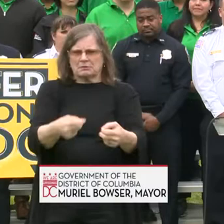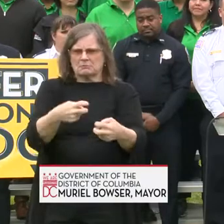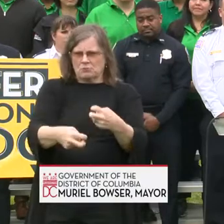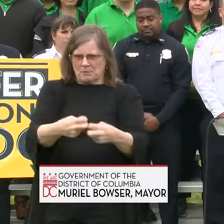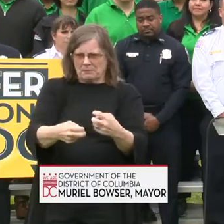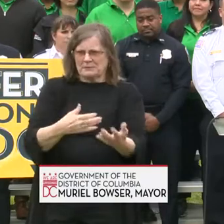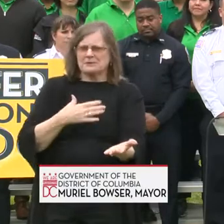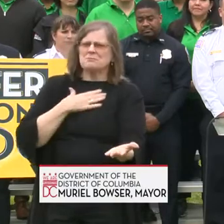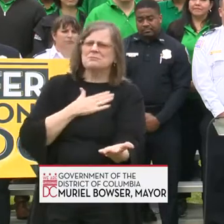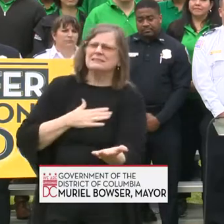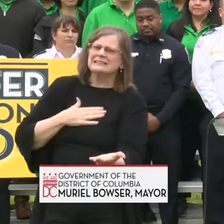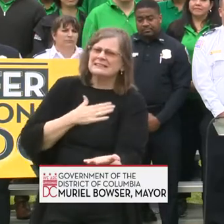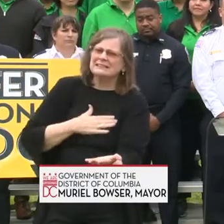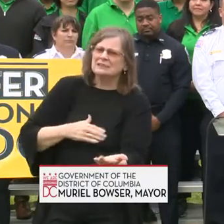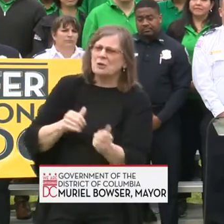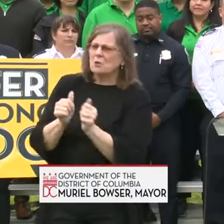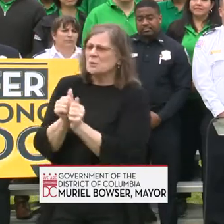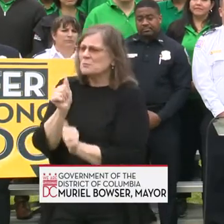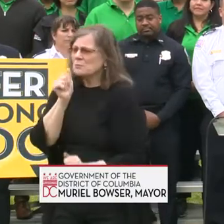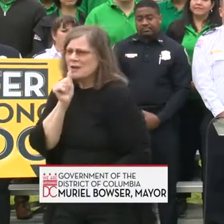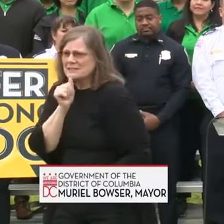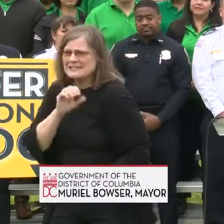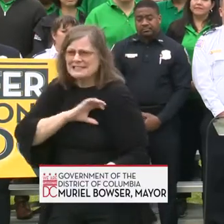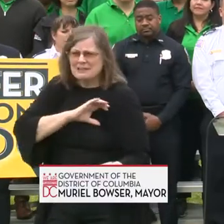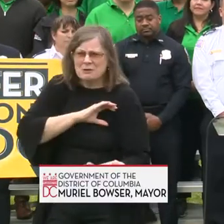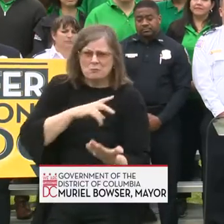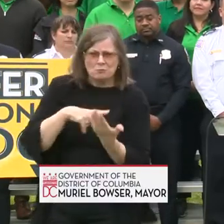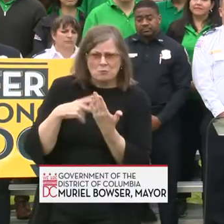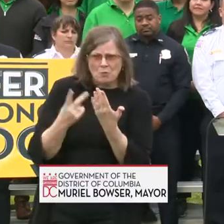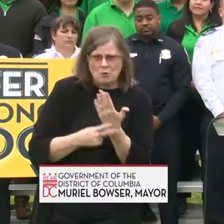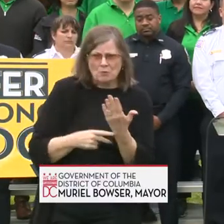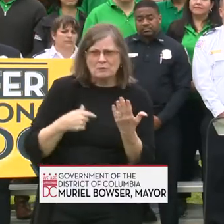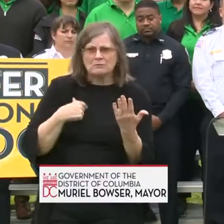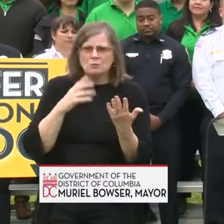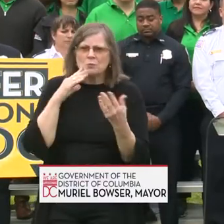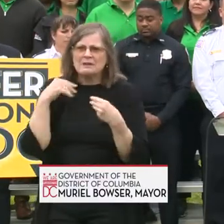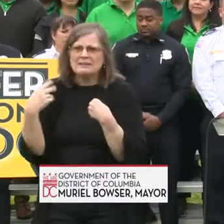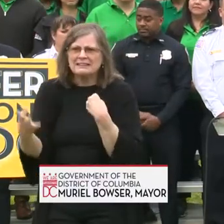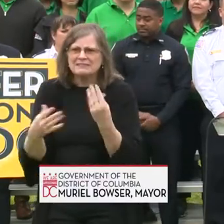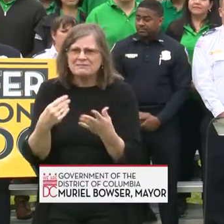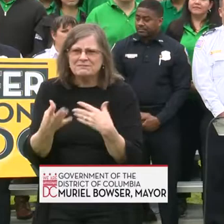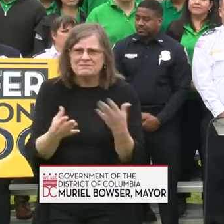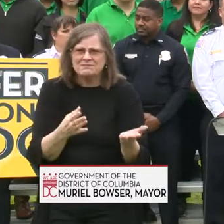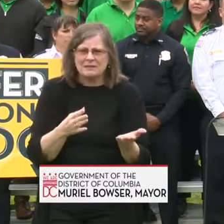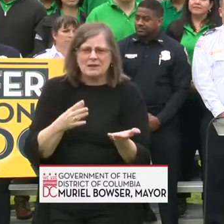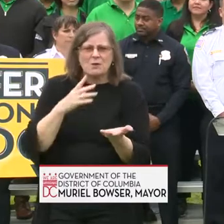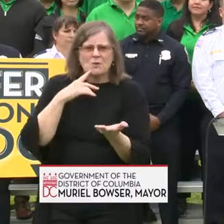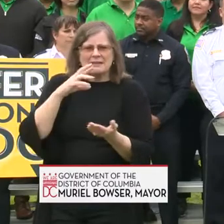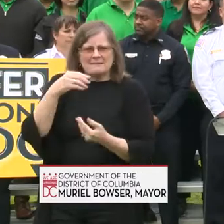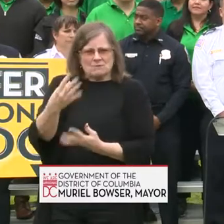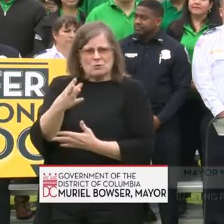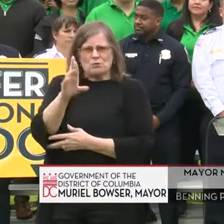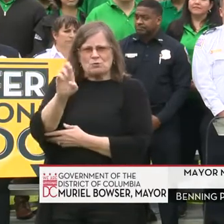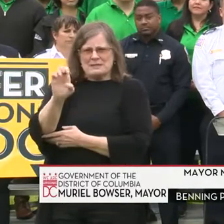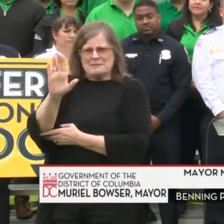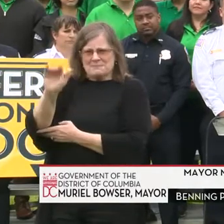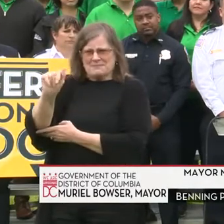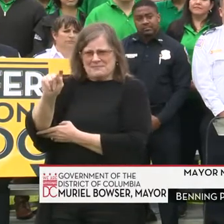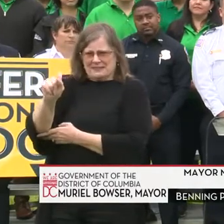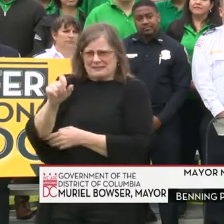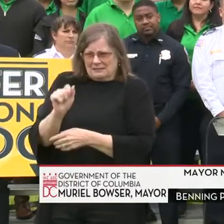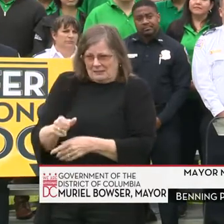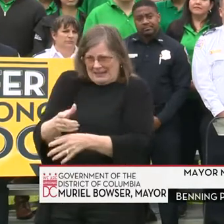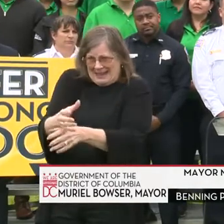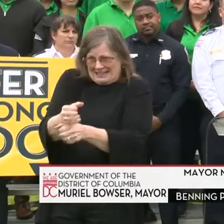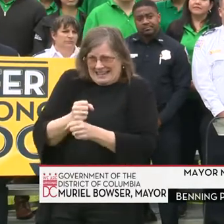the private security program, we will give you a rebate. So basically, you can get a very good quality camera at